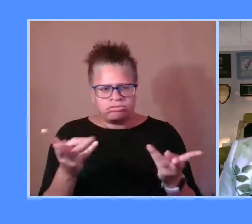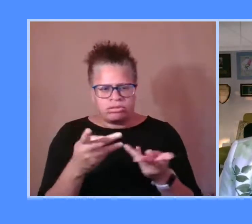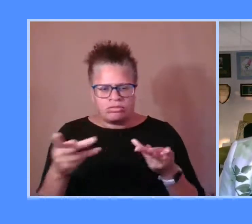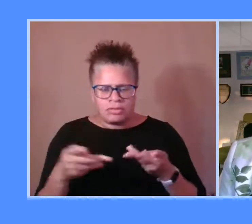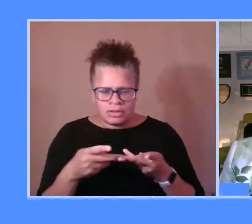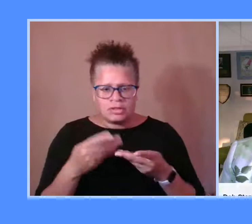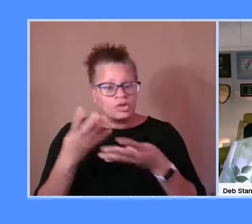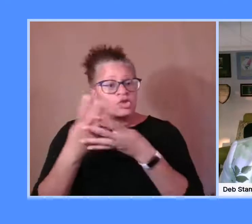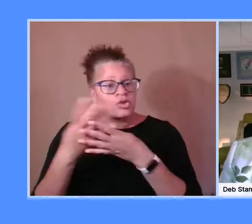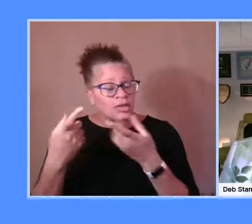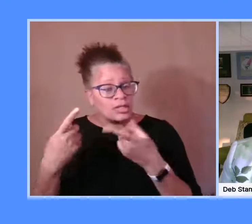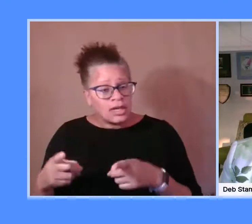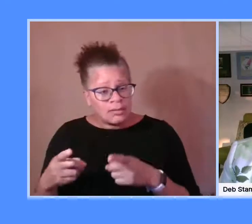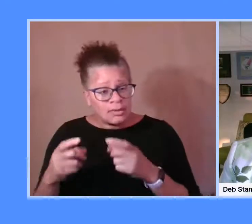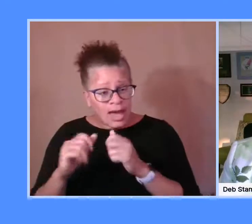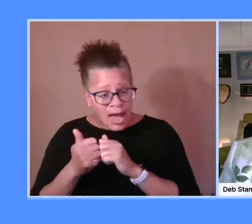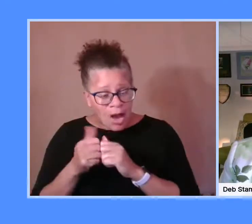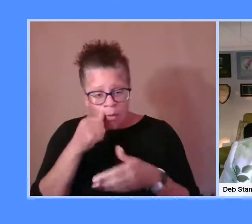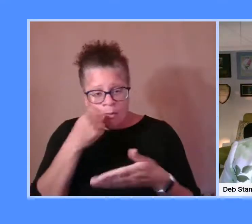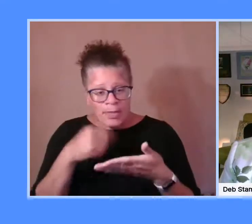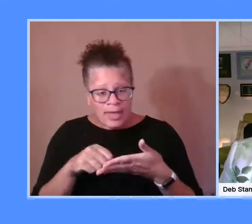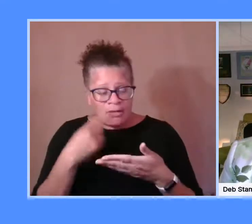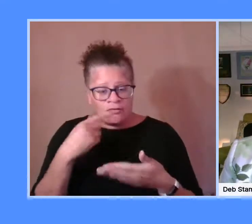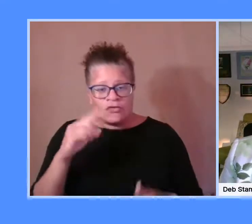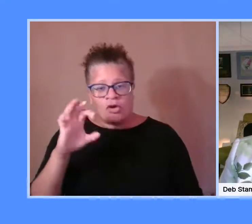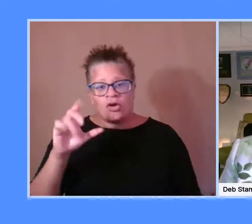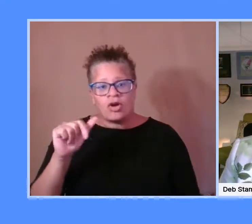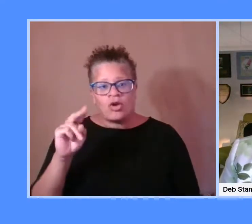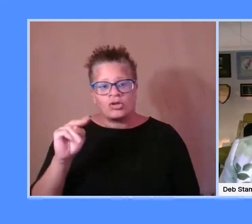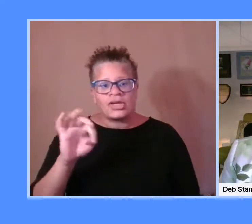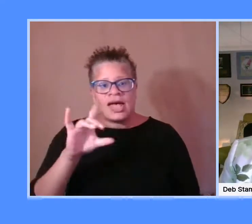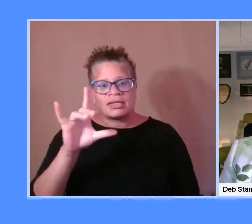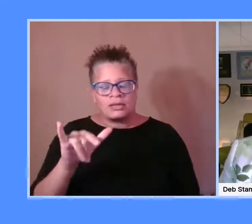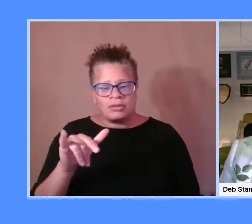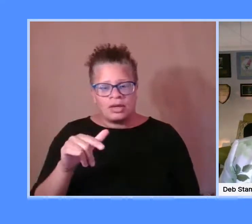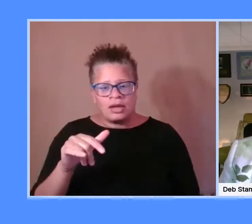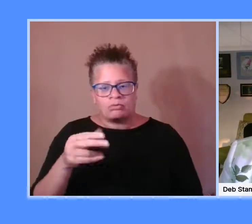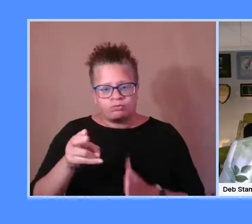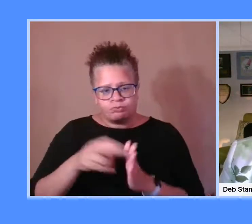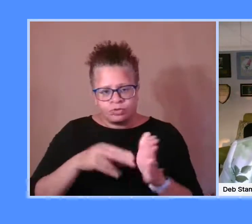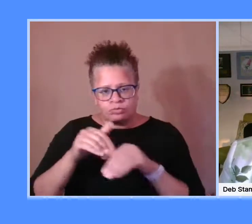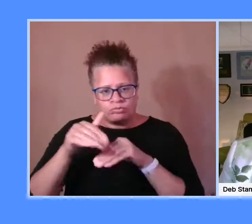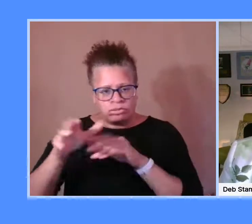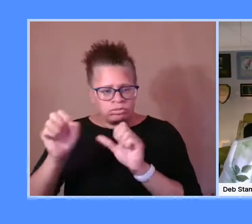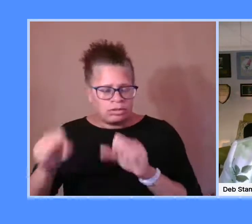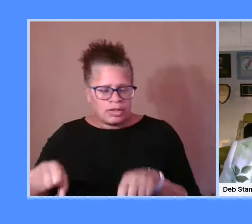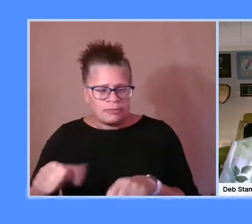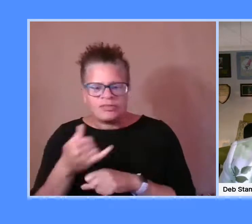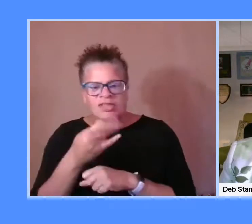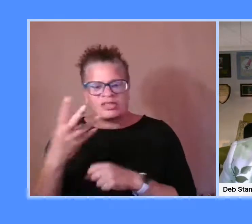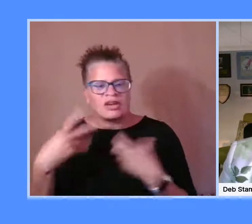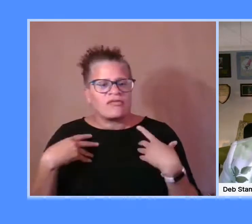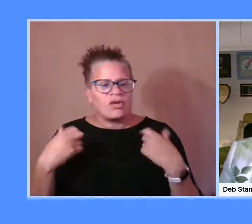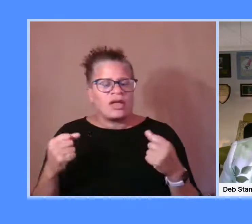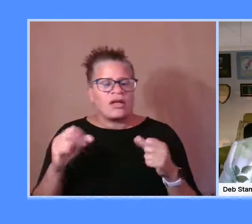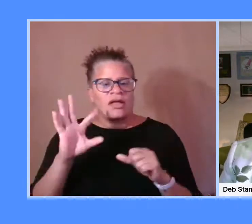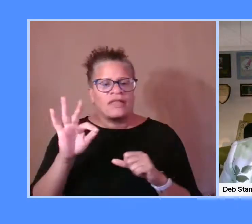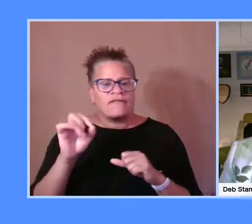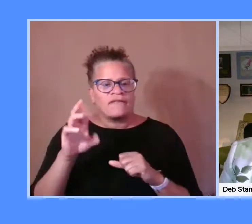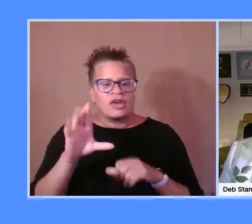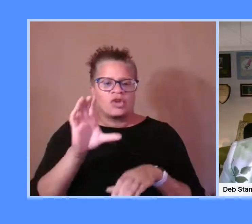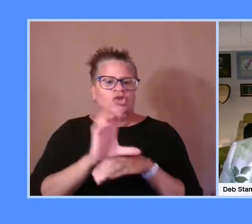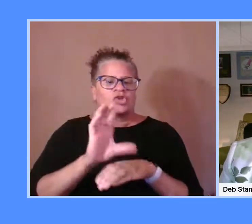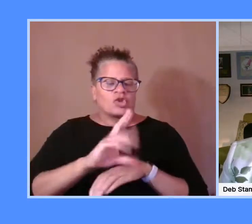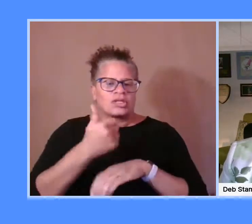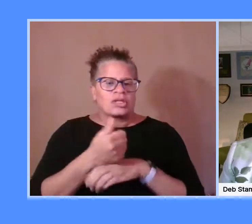by mail for the colonoscopy, for instance. There's a number of health fairs that churches are holding,